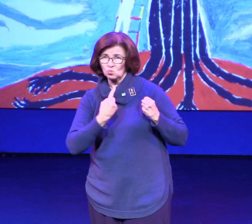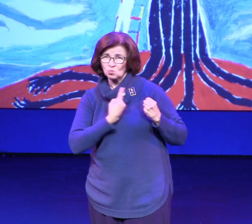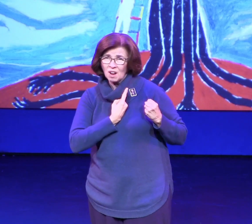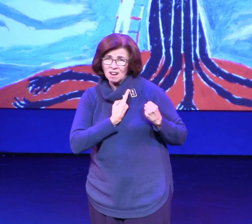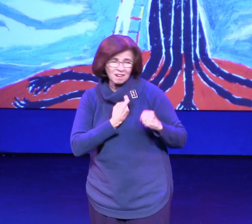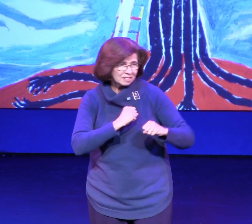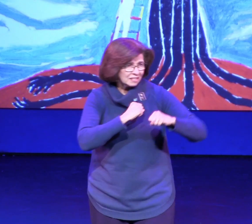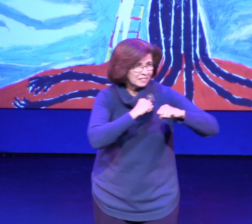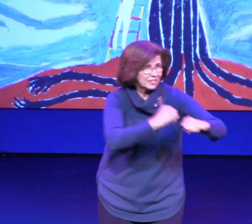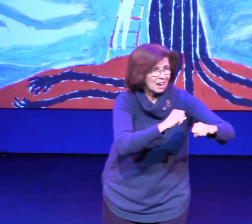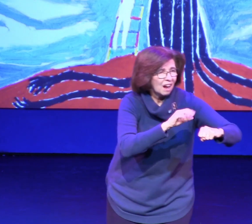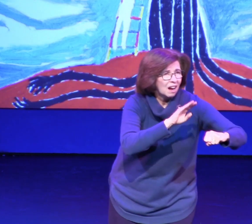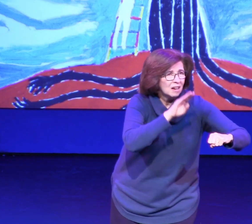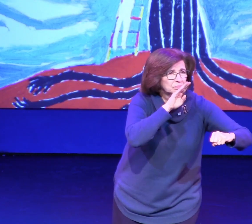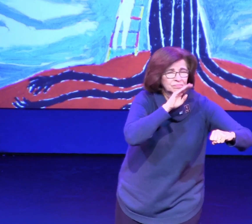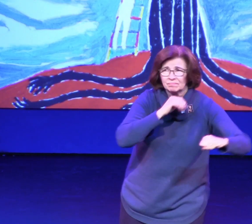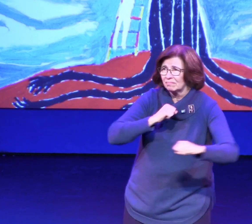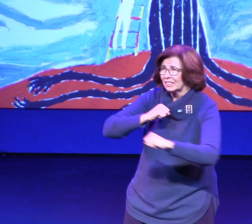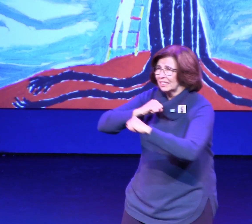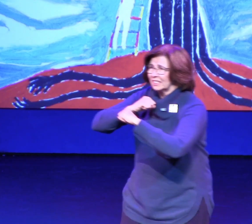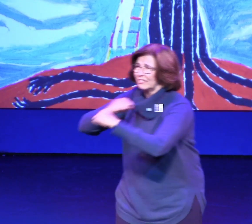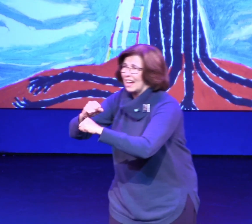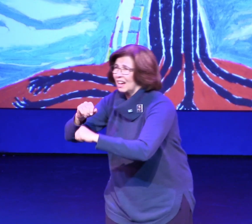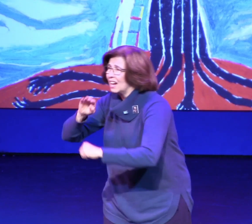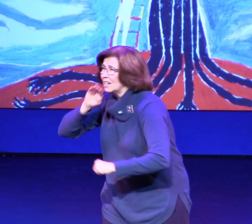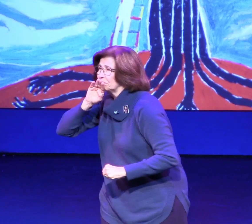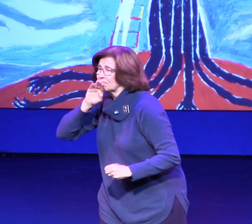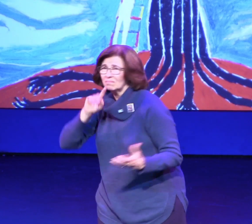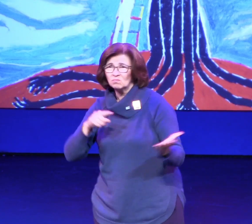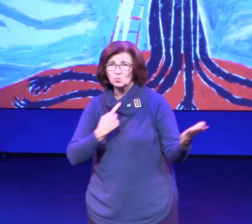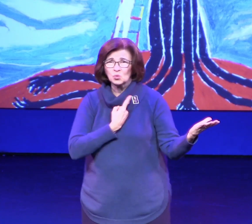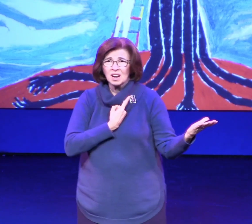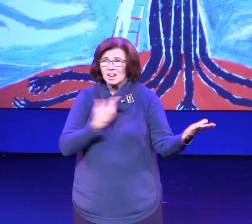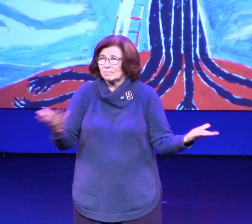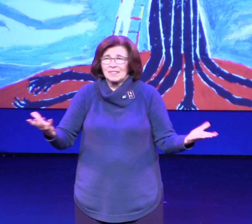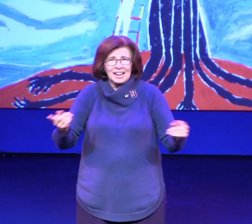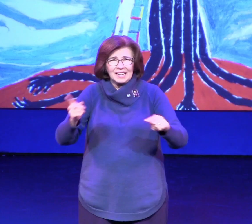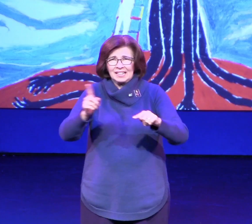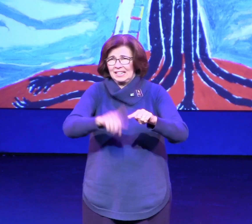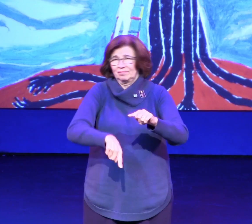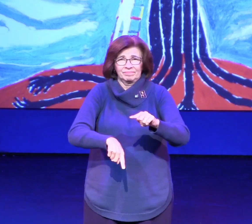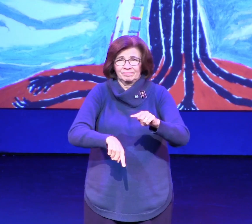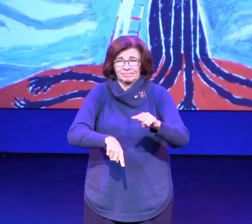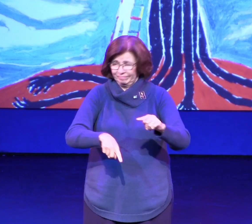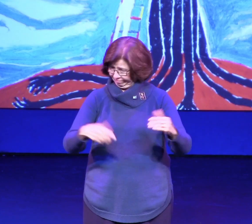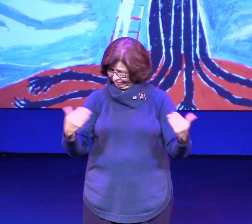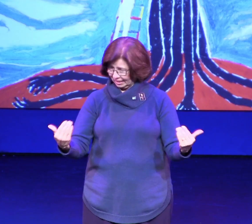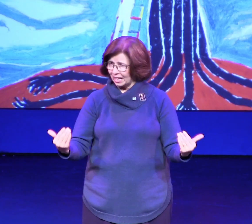should be gathered up and cherished. I alone cannot protect and defend our